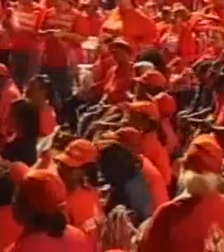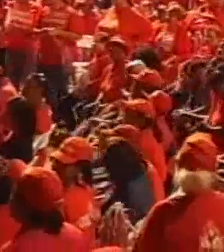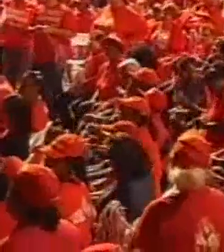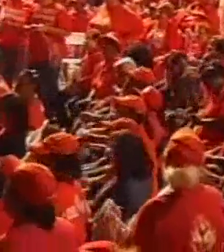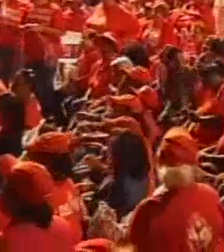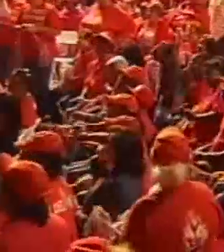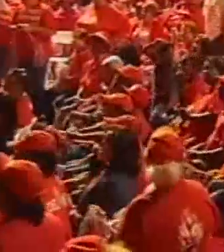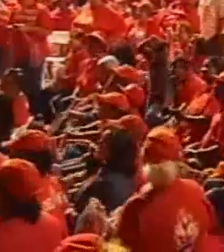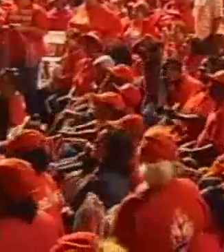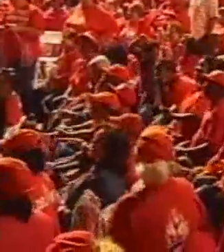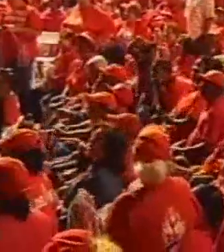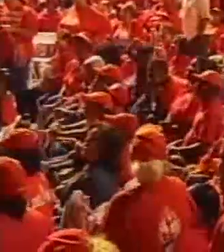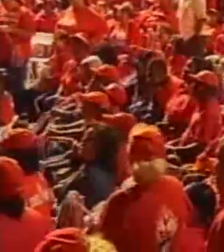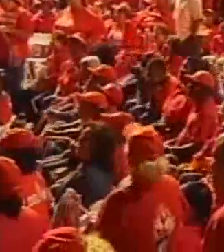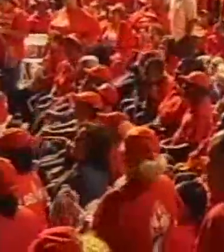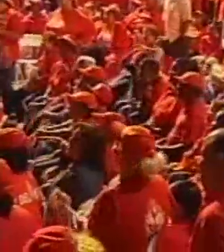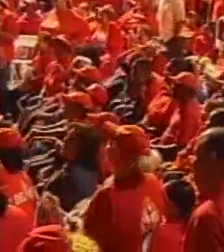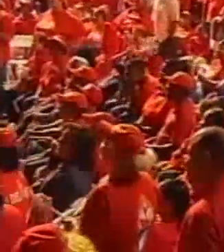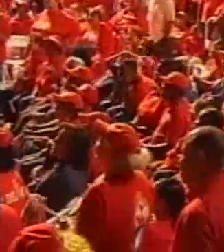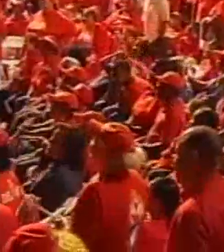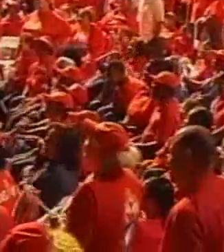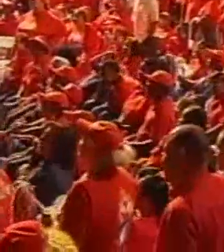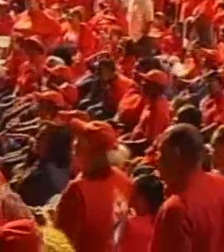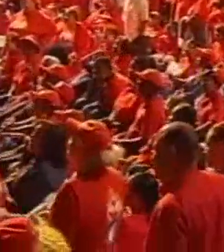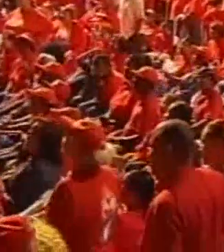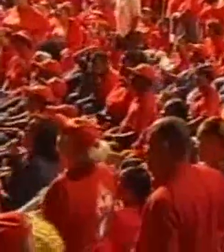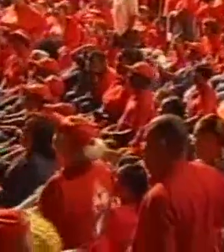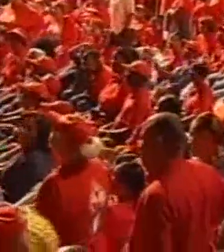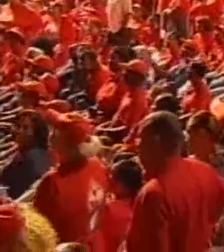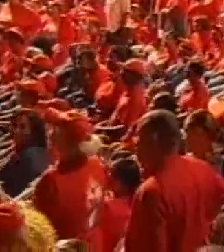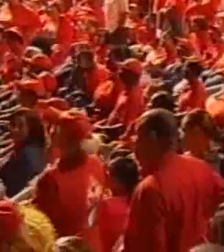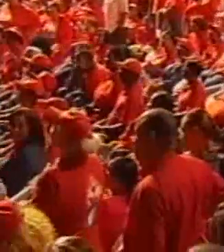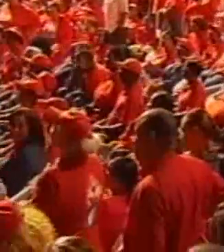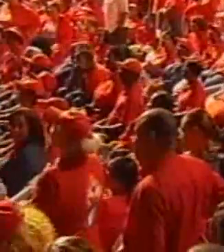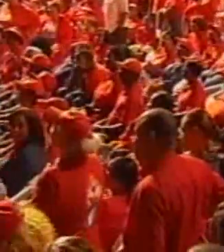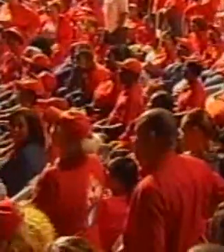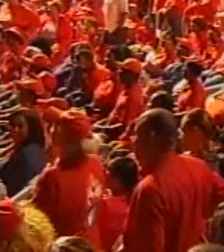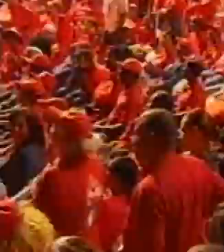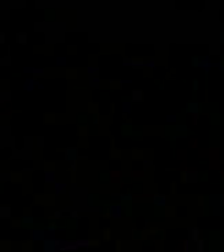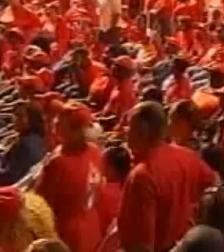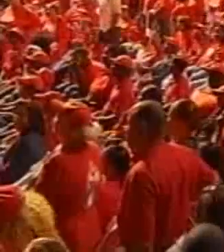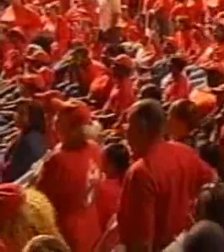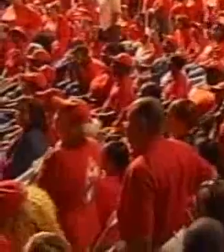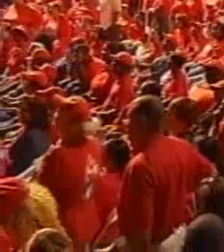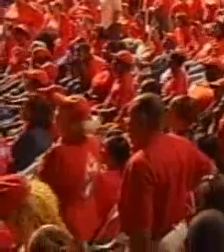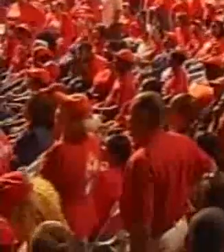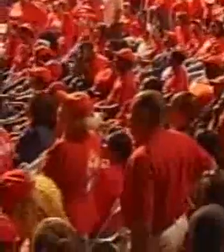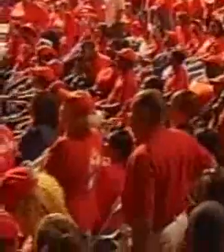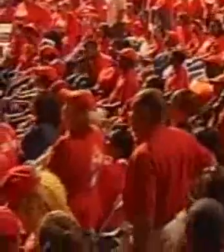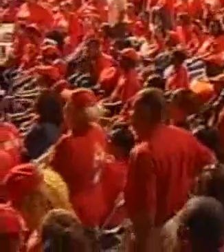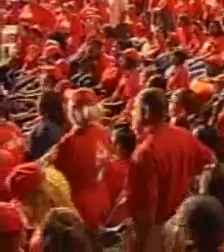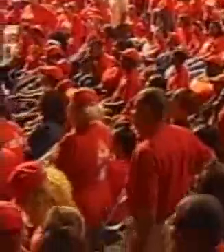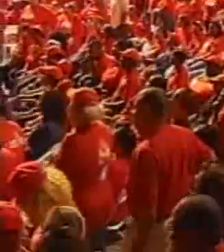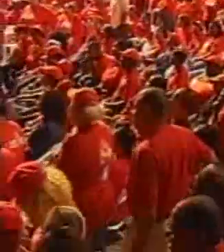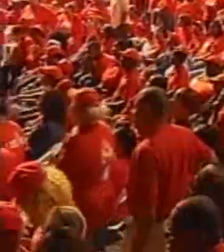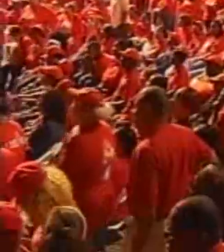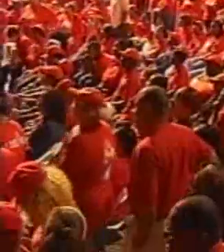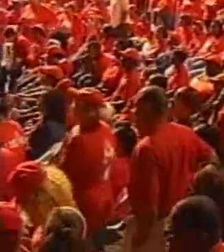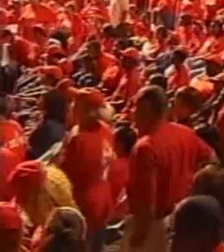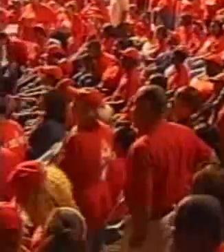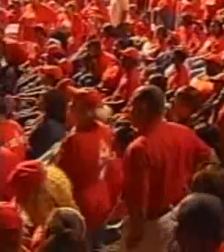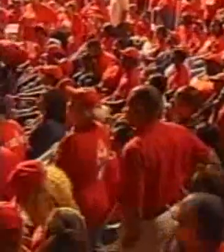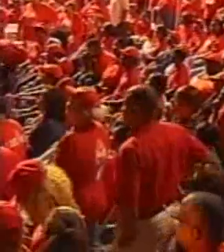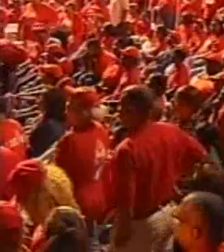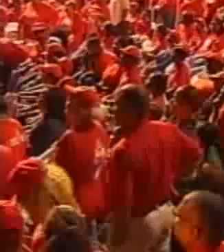They're desperate. They are so desperate they're willing to close down the country, sowing seeds of unrest among some union leaders. One of